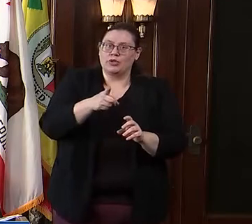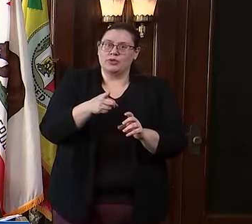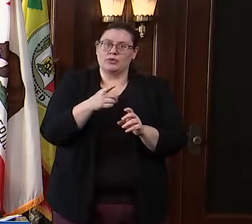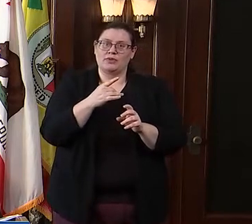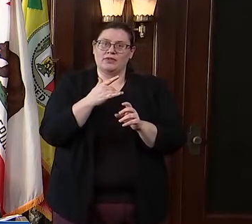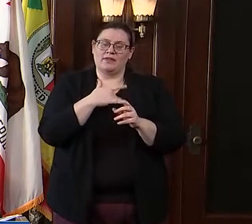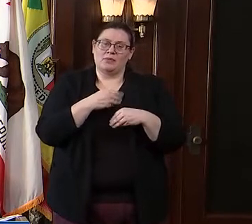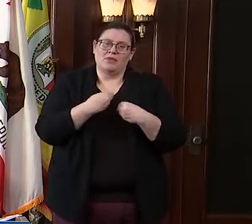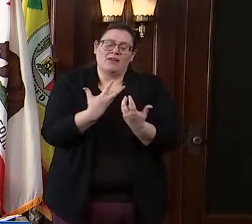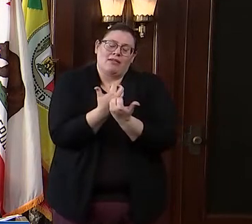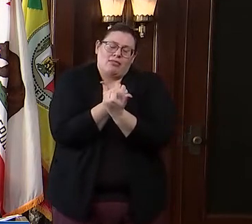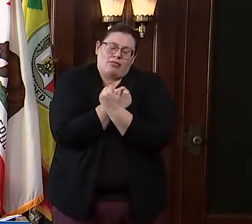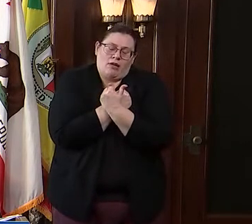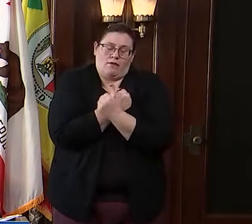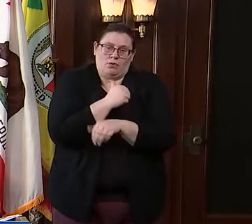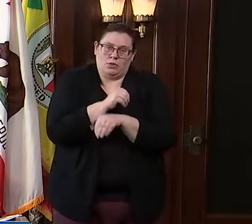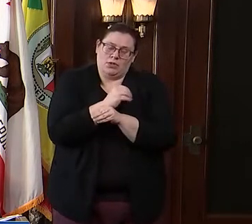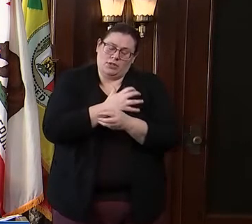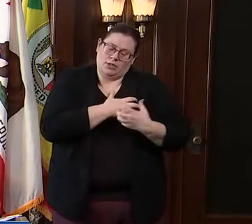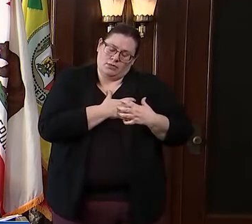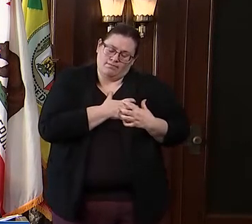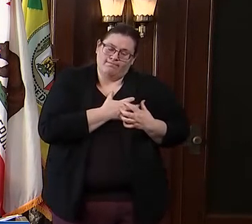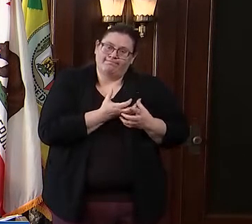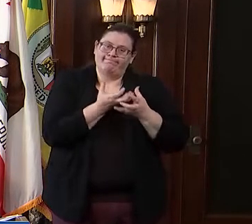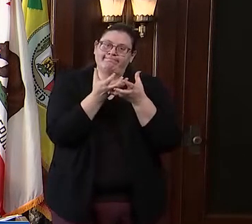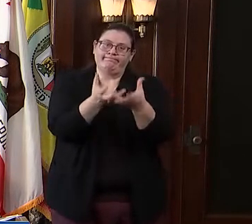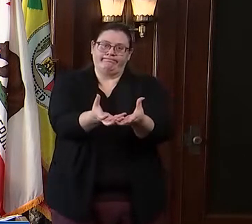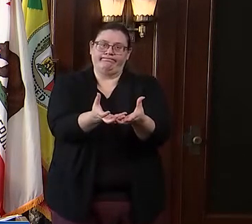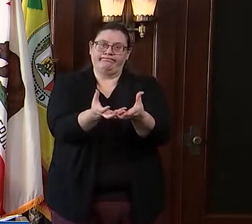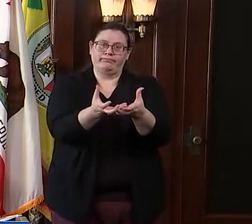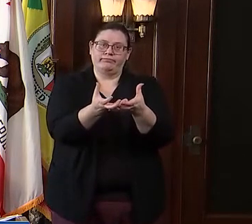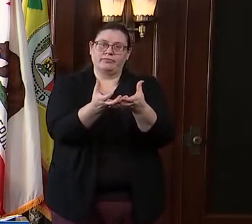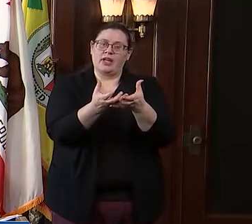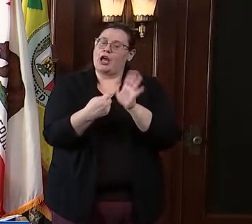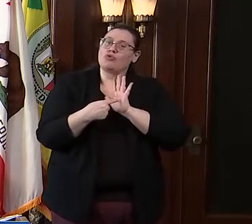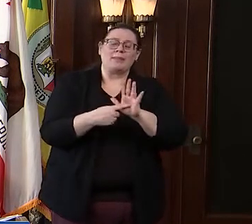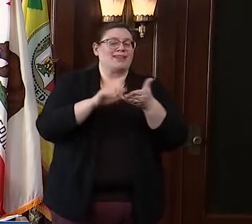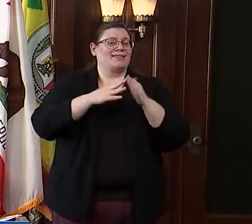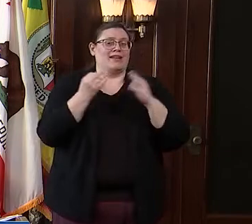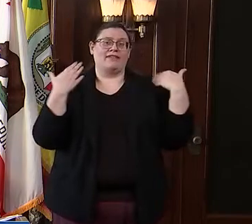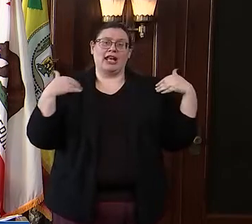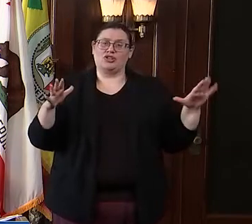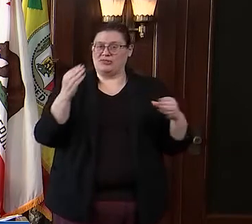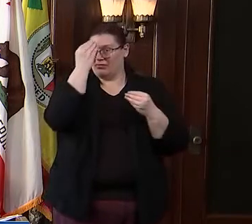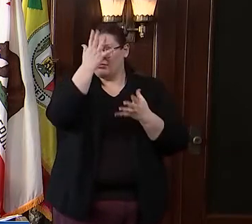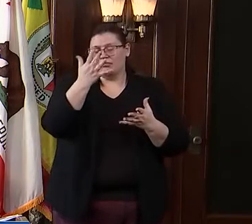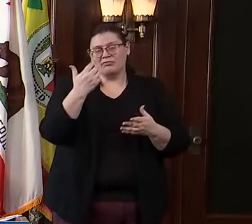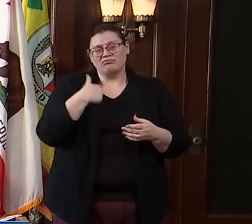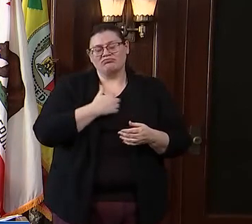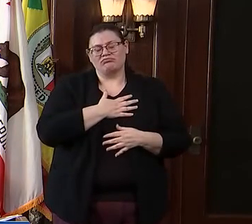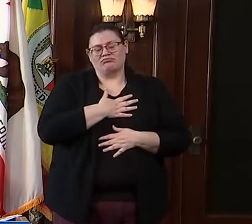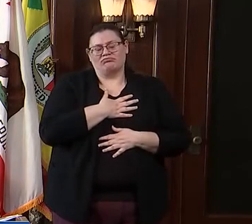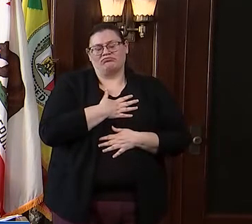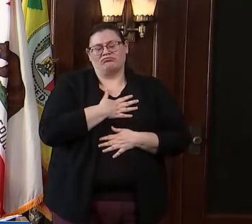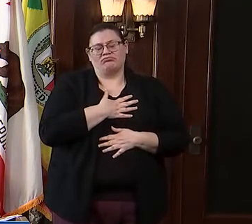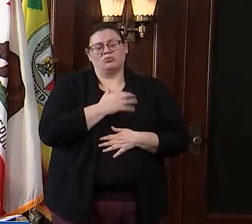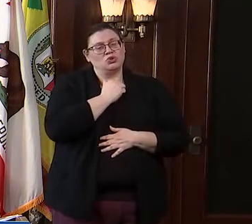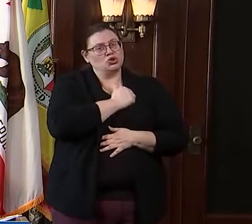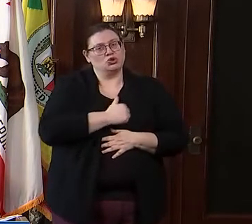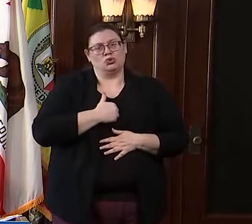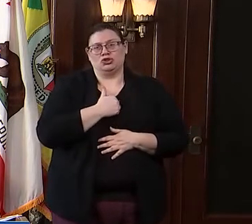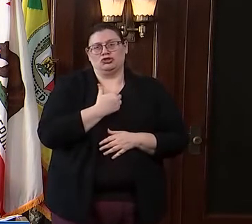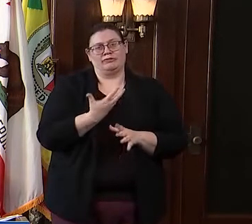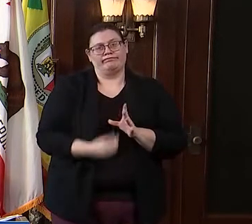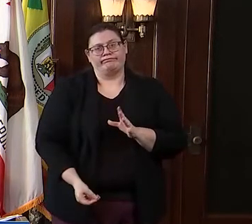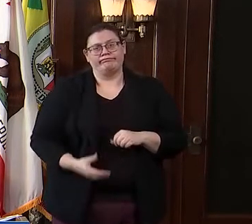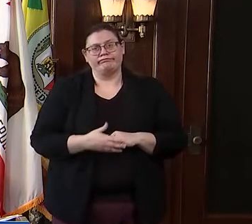love around you this evening. And I speak for the City of Angels when I say how deeply sorry we are that he is not here. I